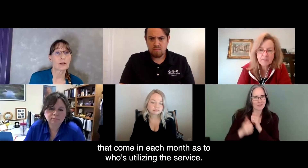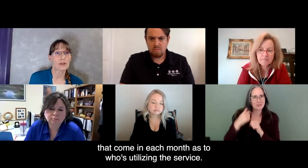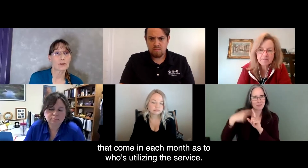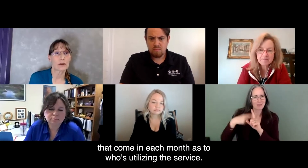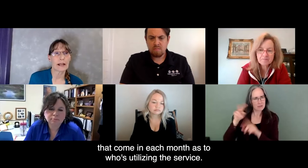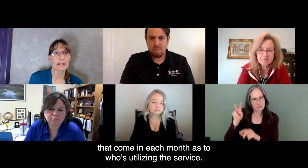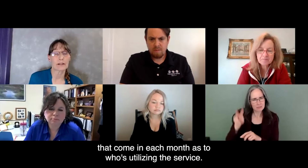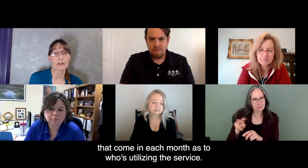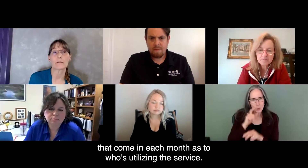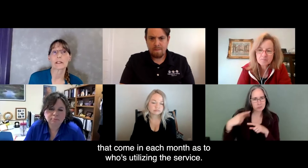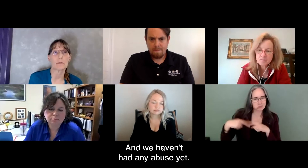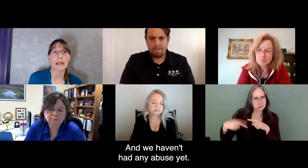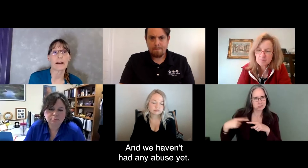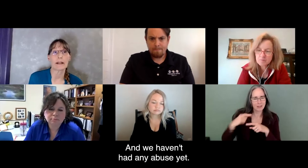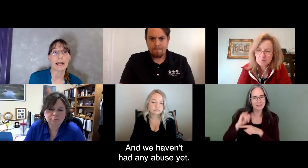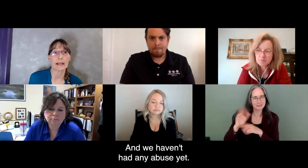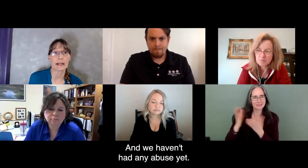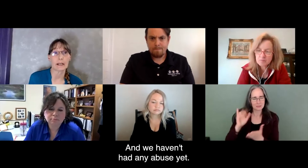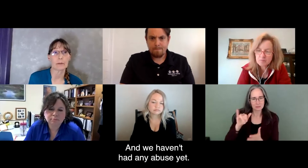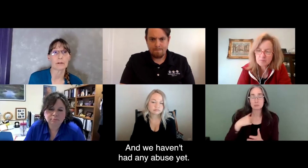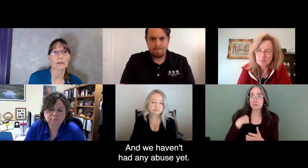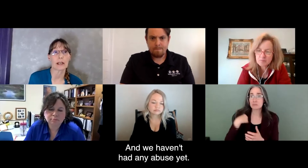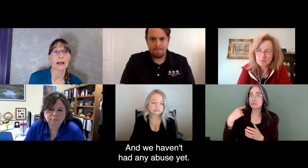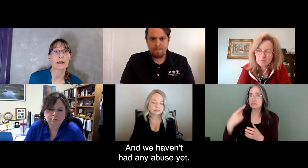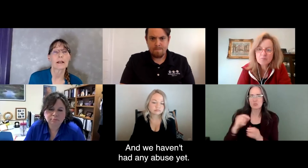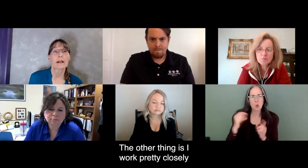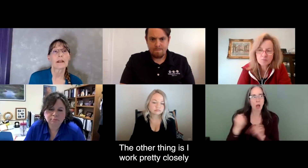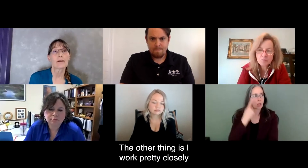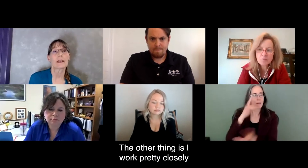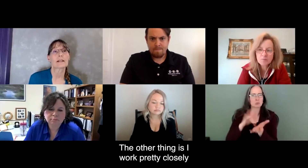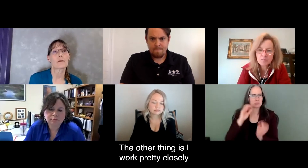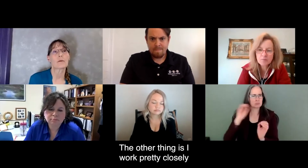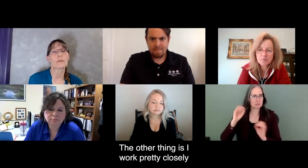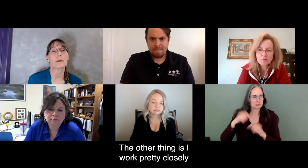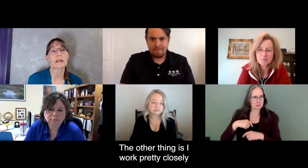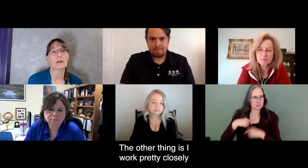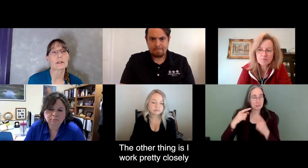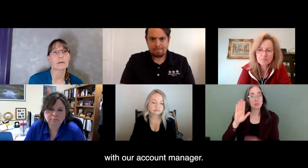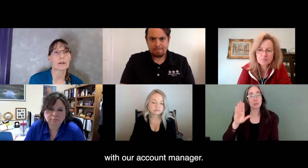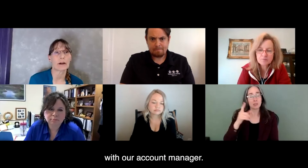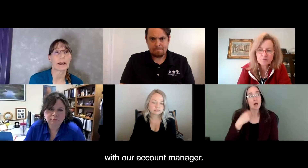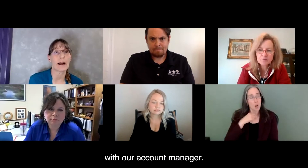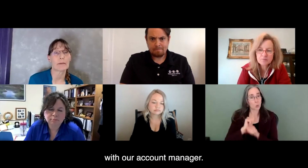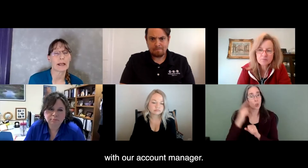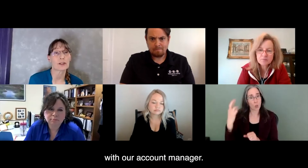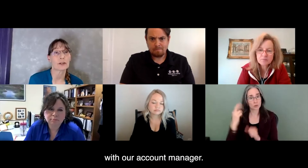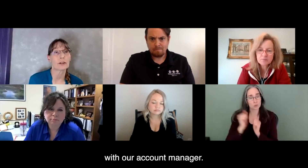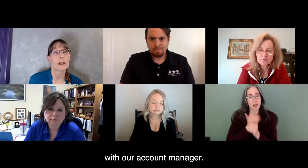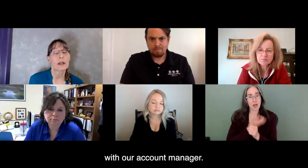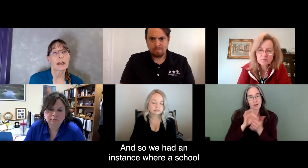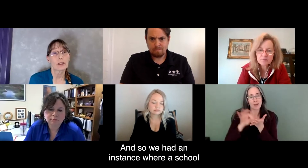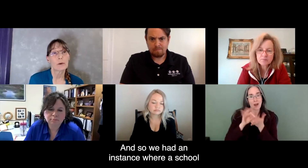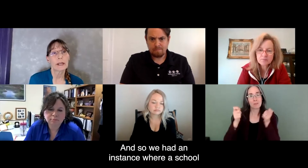as to who's utilizing the service, and we haven't had any abuse yet. The other thing is I work pretty closely with our account